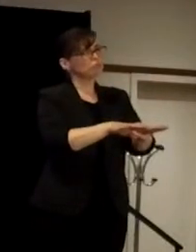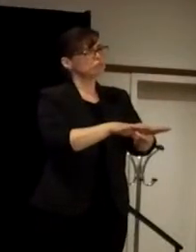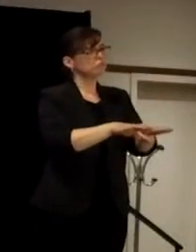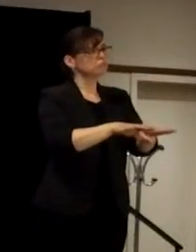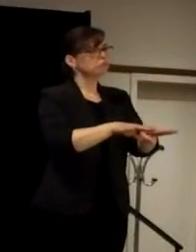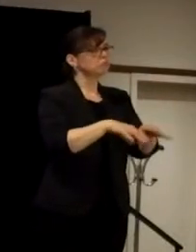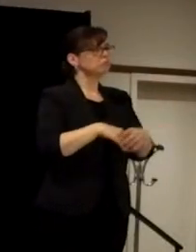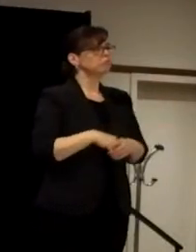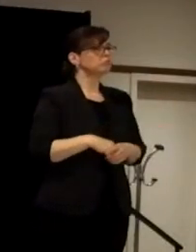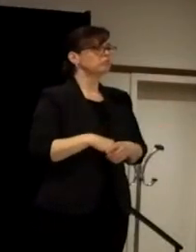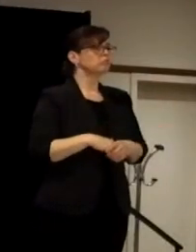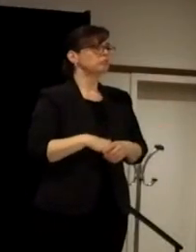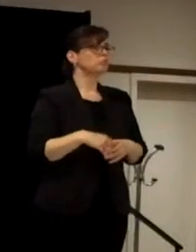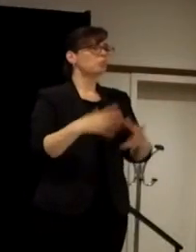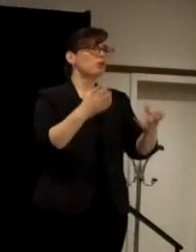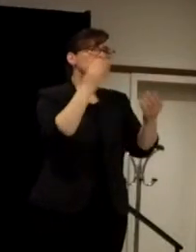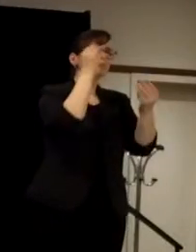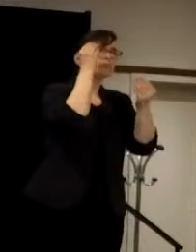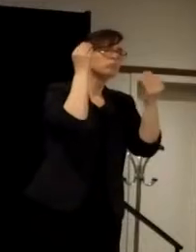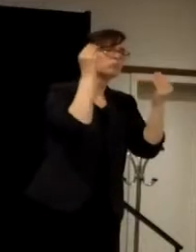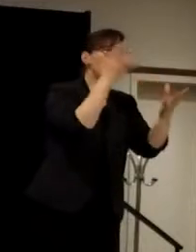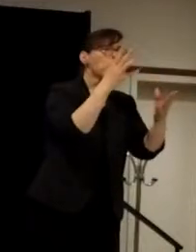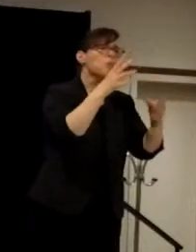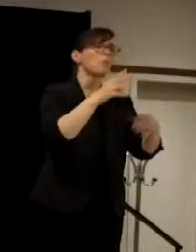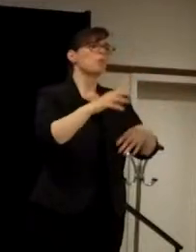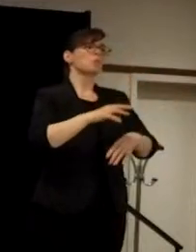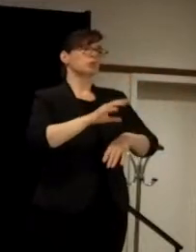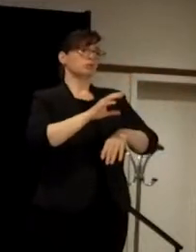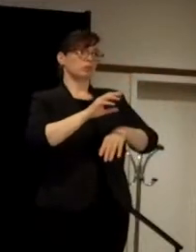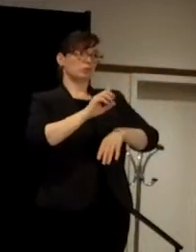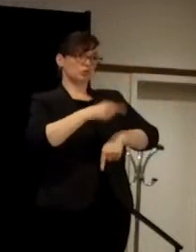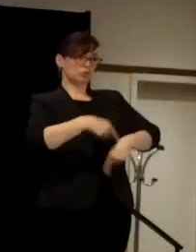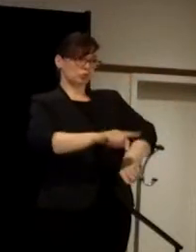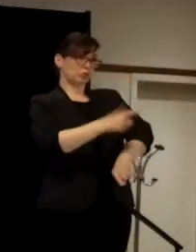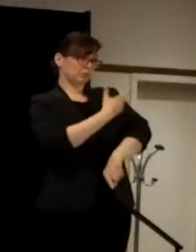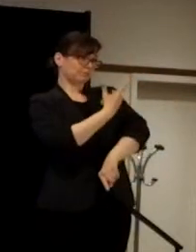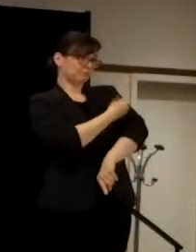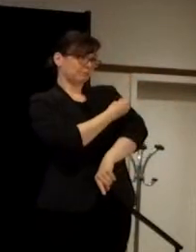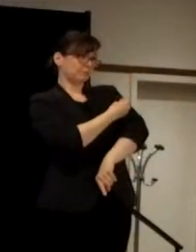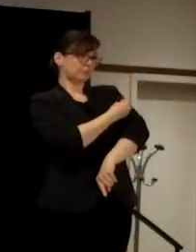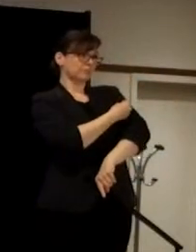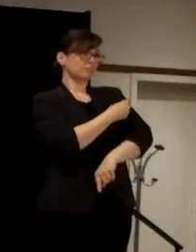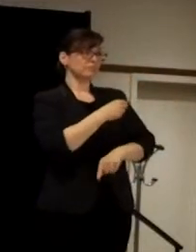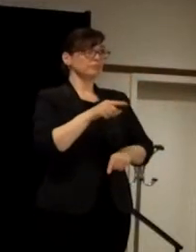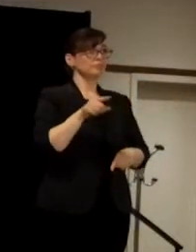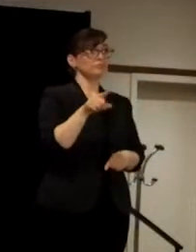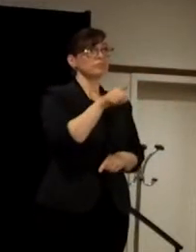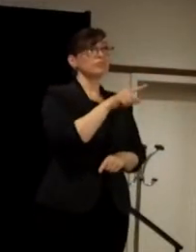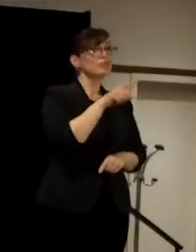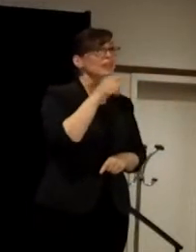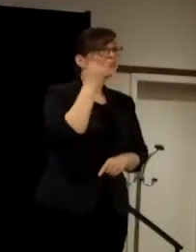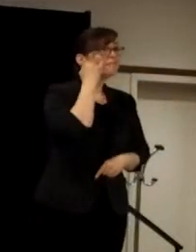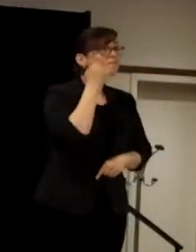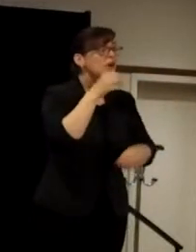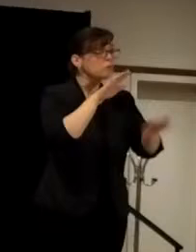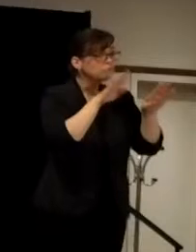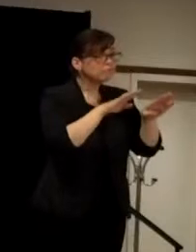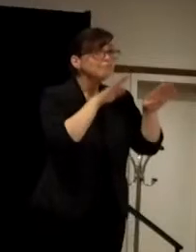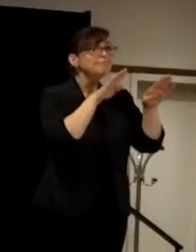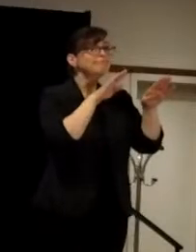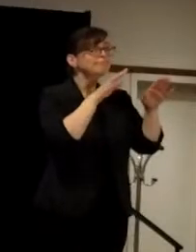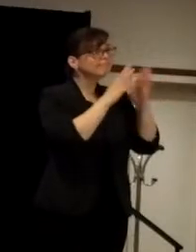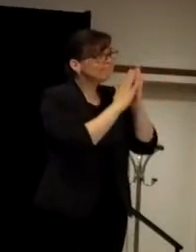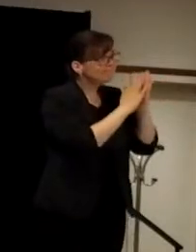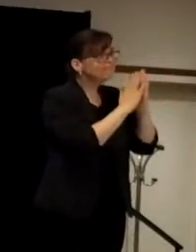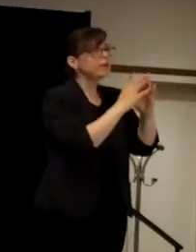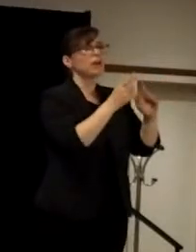vaccine during Ramadan as well, and especially to our younger generation of Muslims observing fasting for their first time. I just